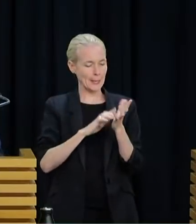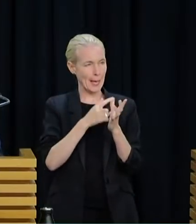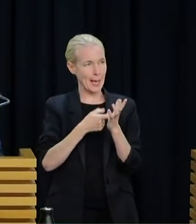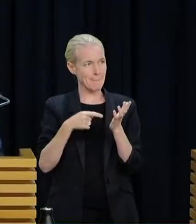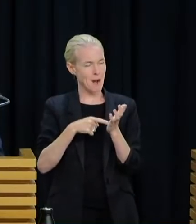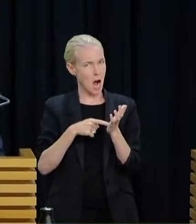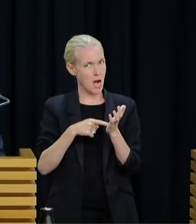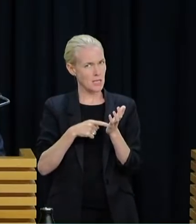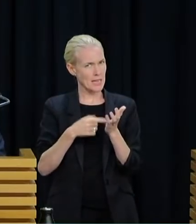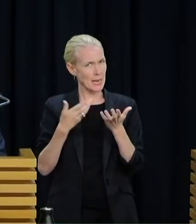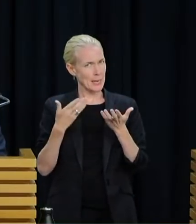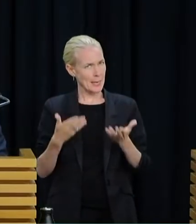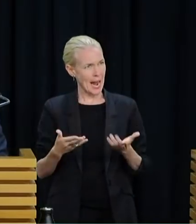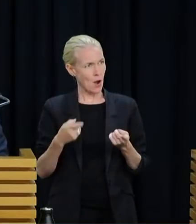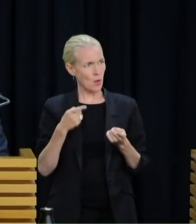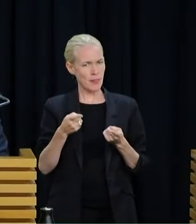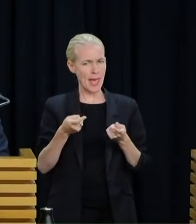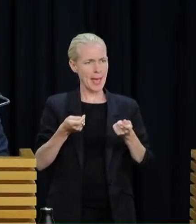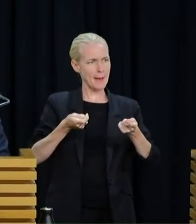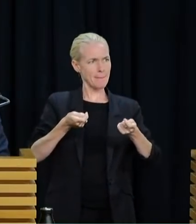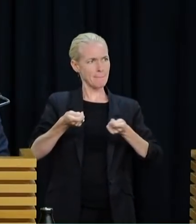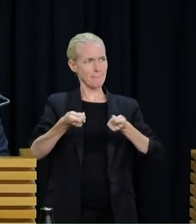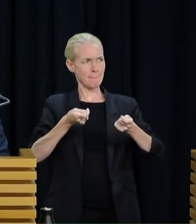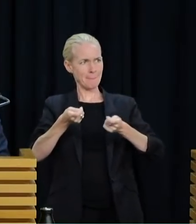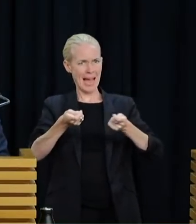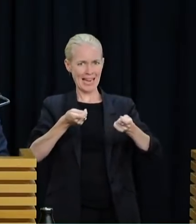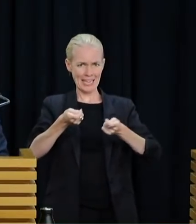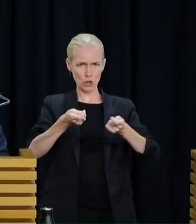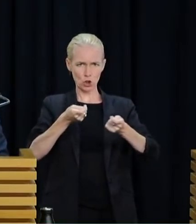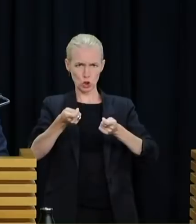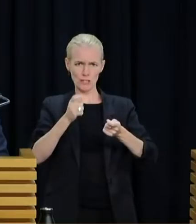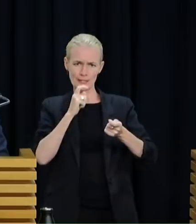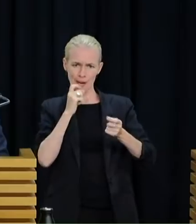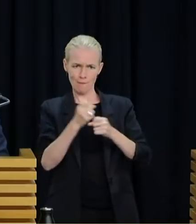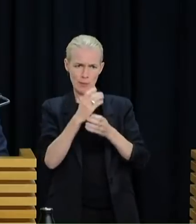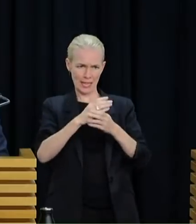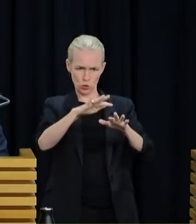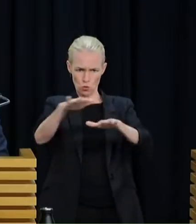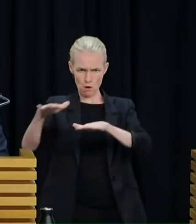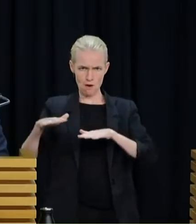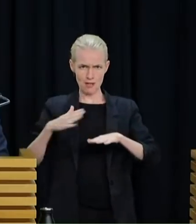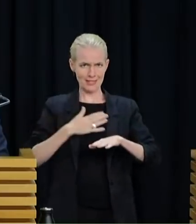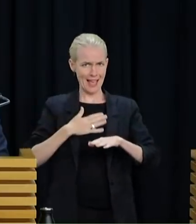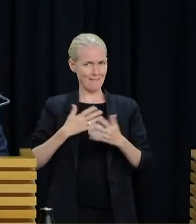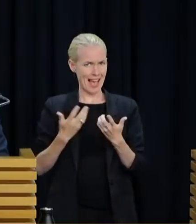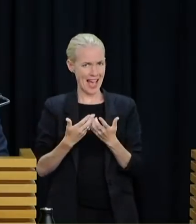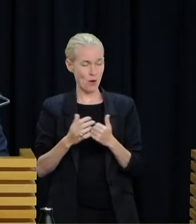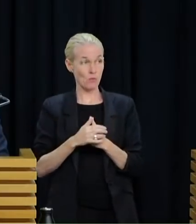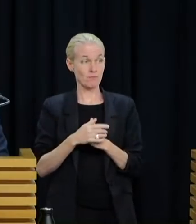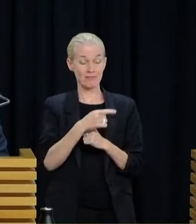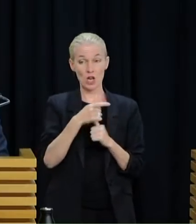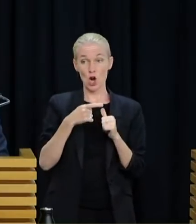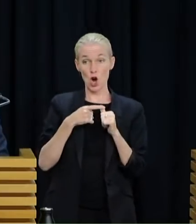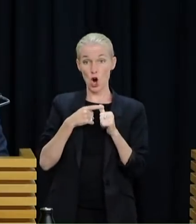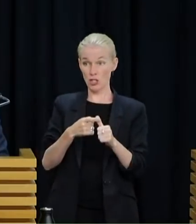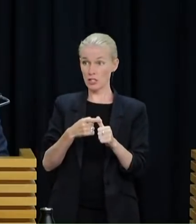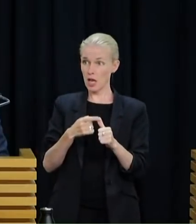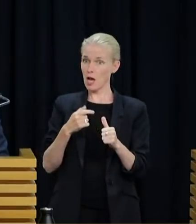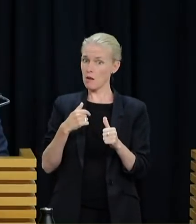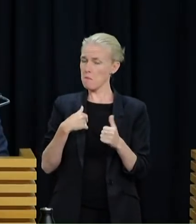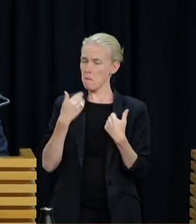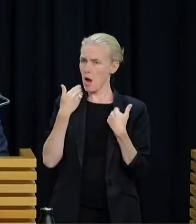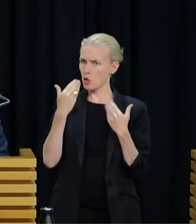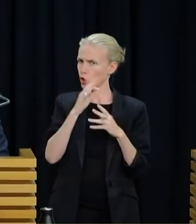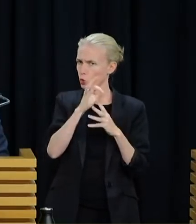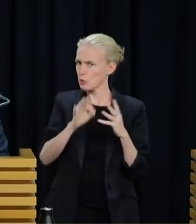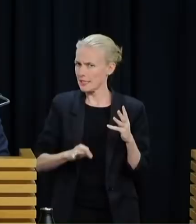open? I don't know exactly. I did read that the store was open again. Presumably they've got quite a pool of staff they can draw on